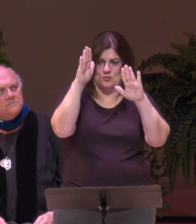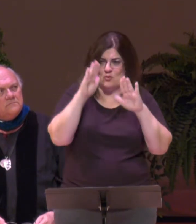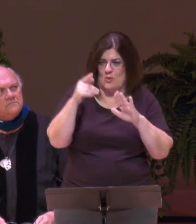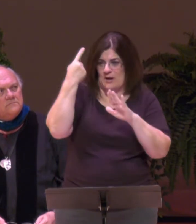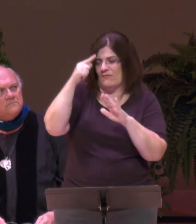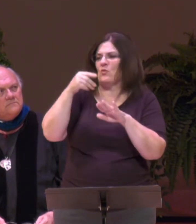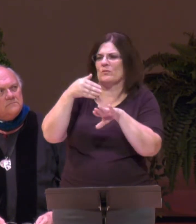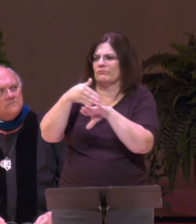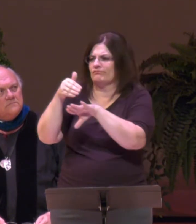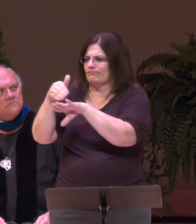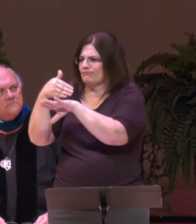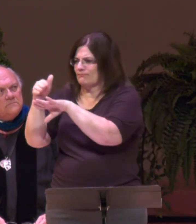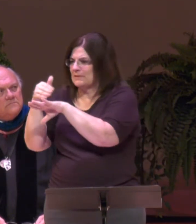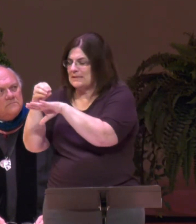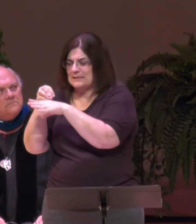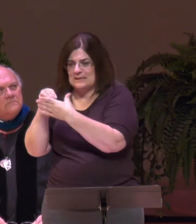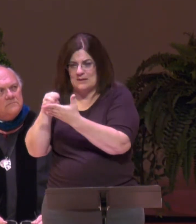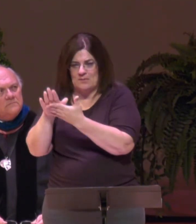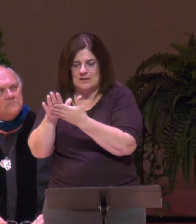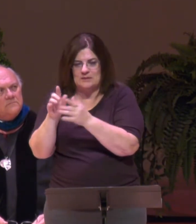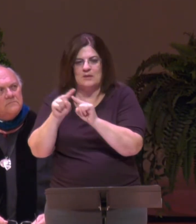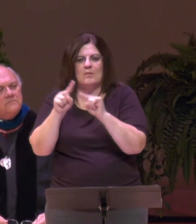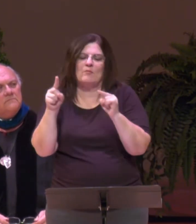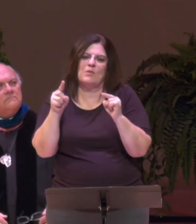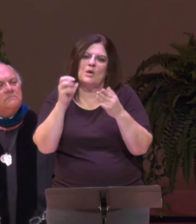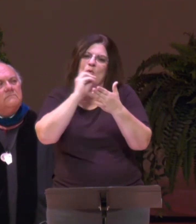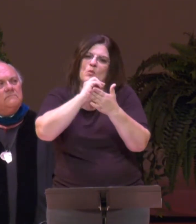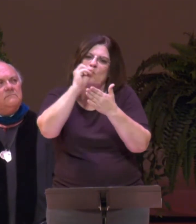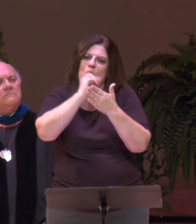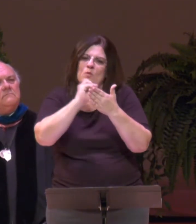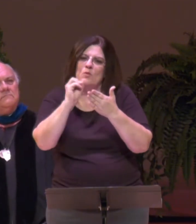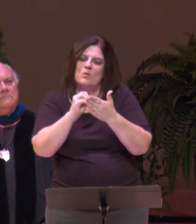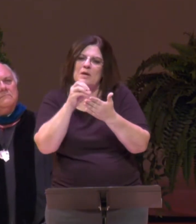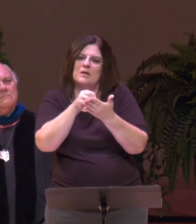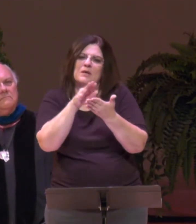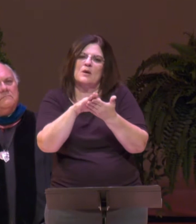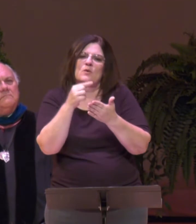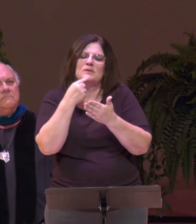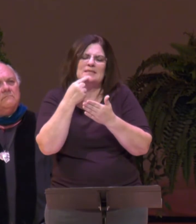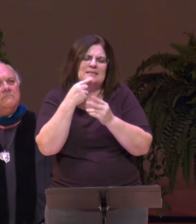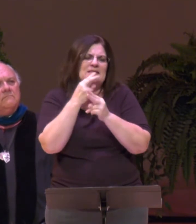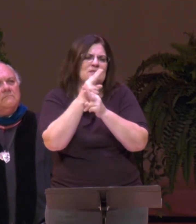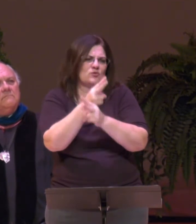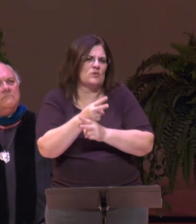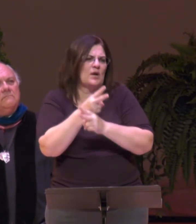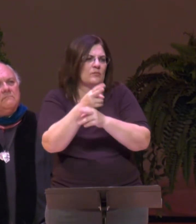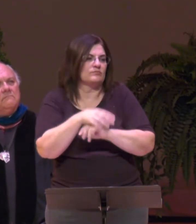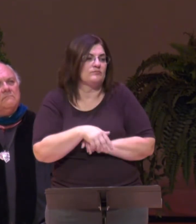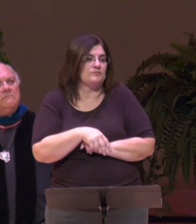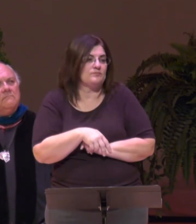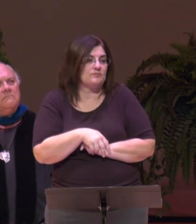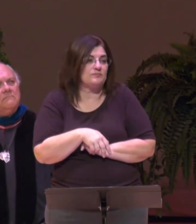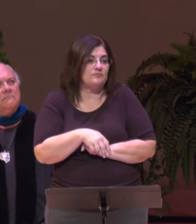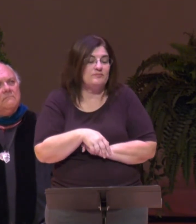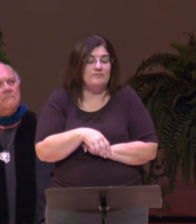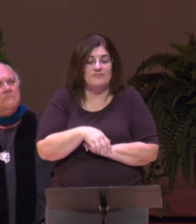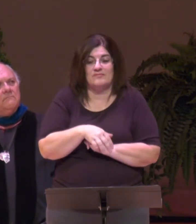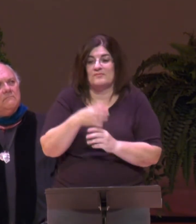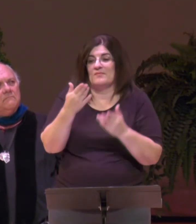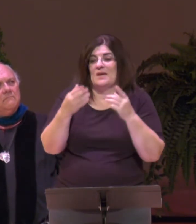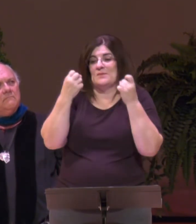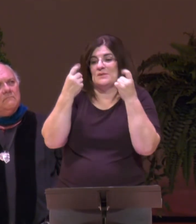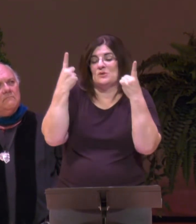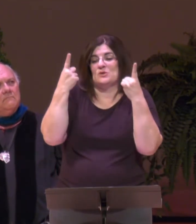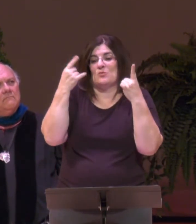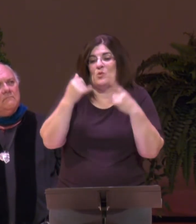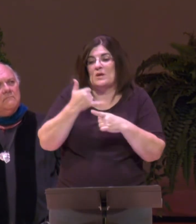quick messages, but a personal handwritten note says you care. How about a surprise phone call to a